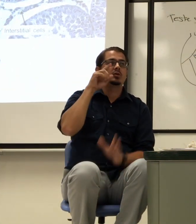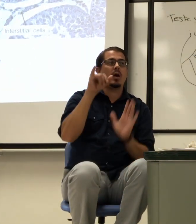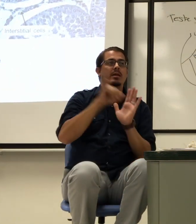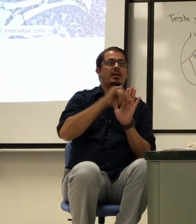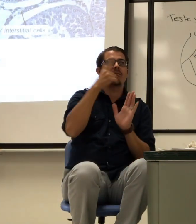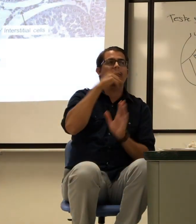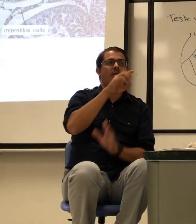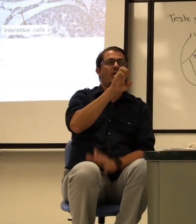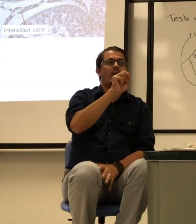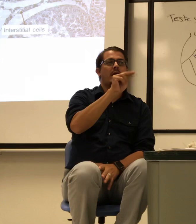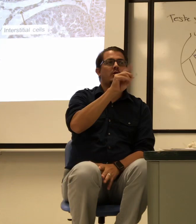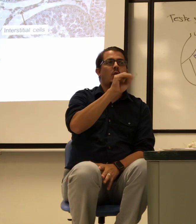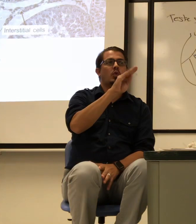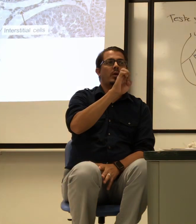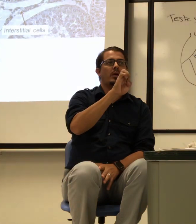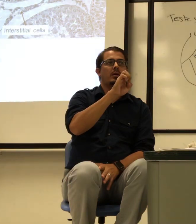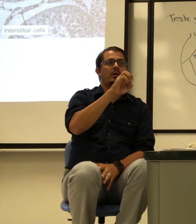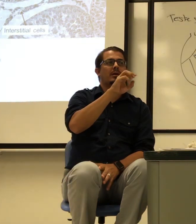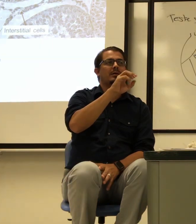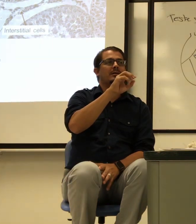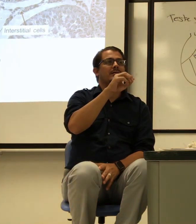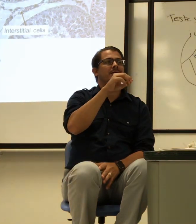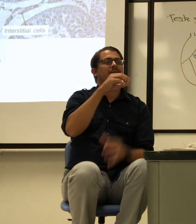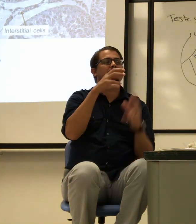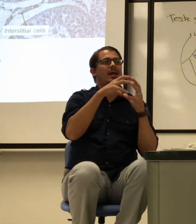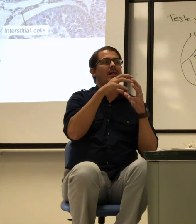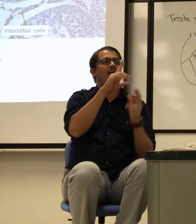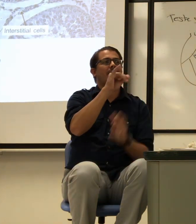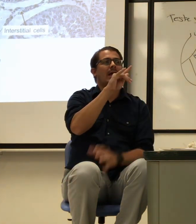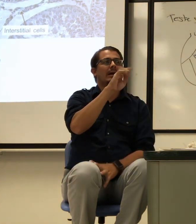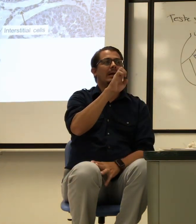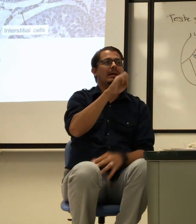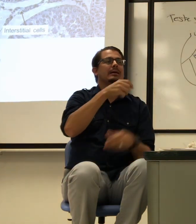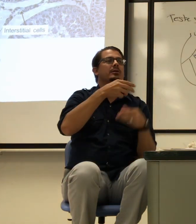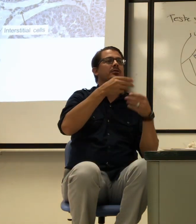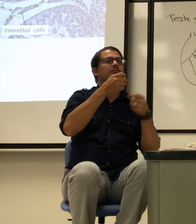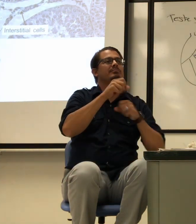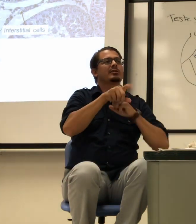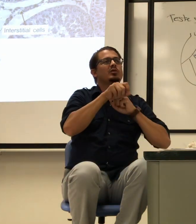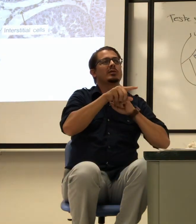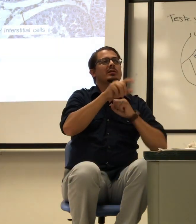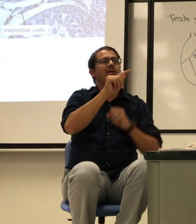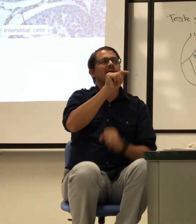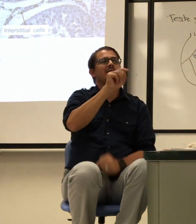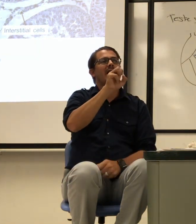for endocrine. The interstitial cells of Leydig, they secrete testosterone. They're